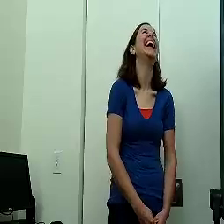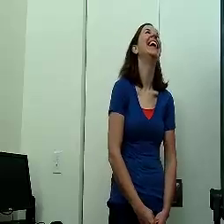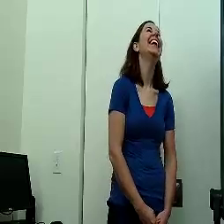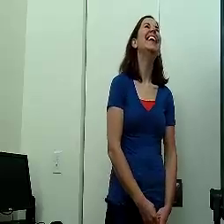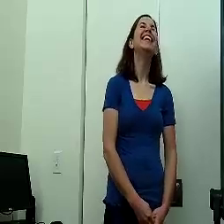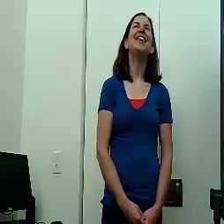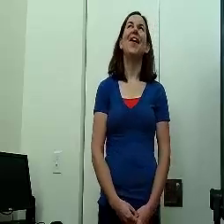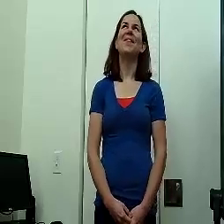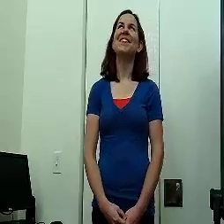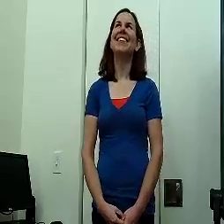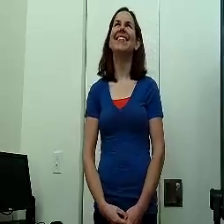No.